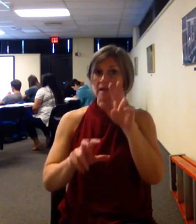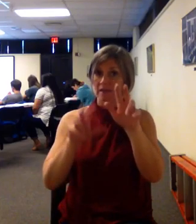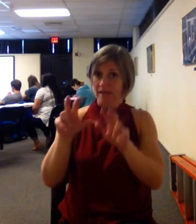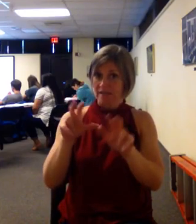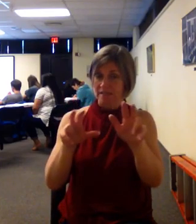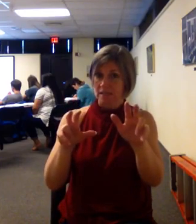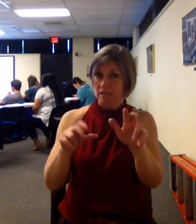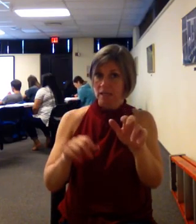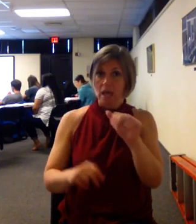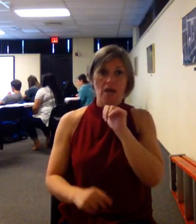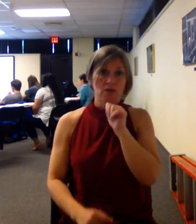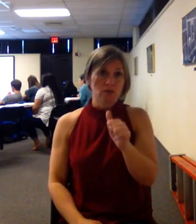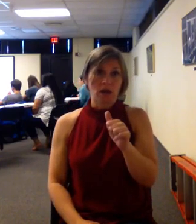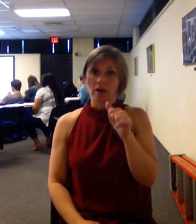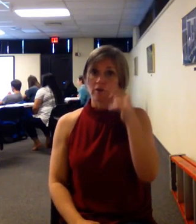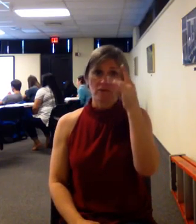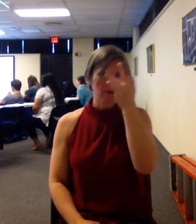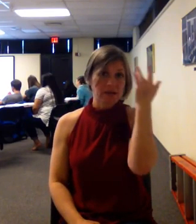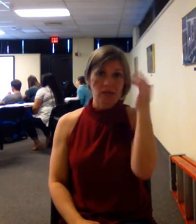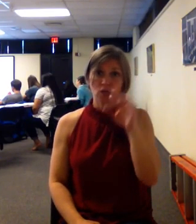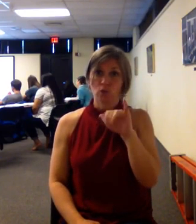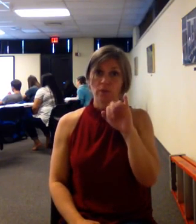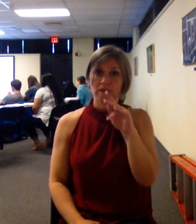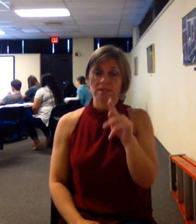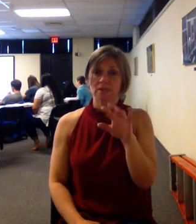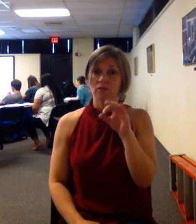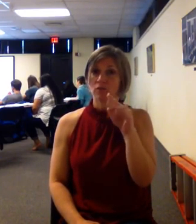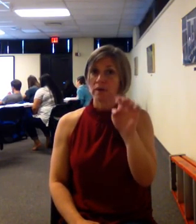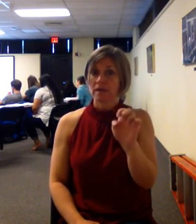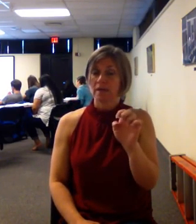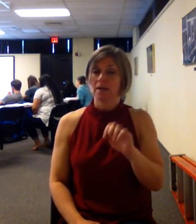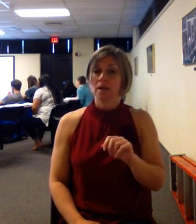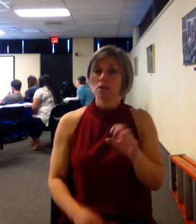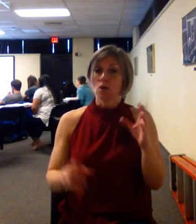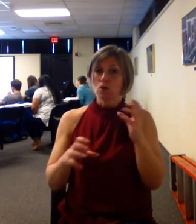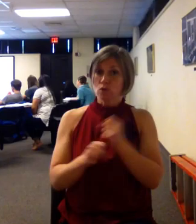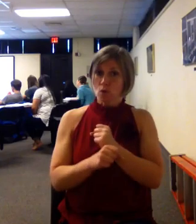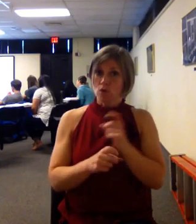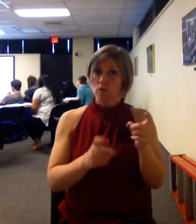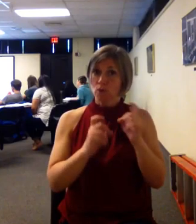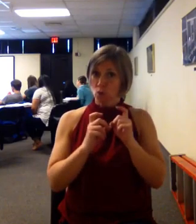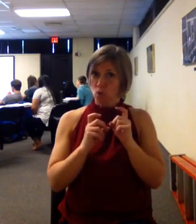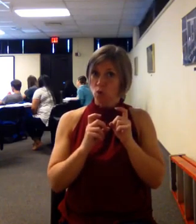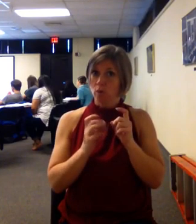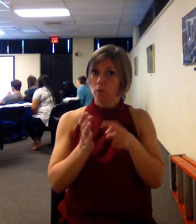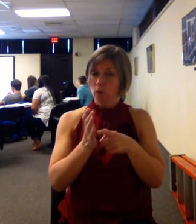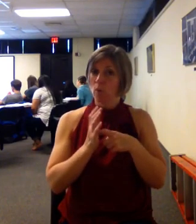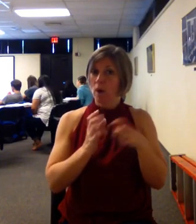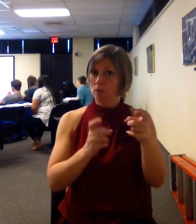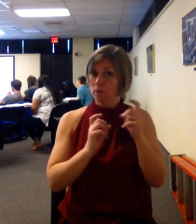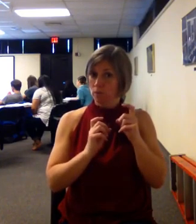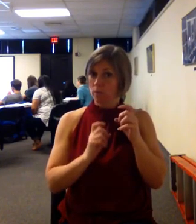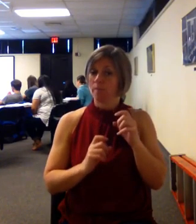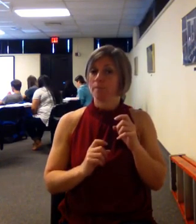your risk-free layer. So your total required return then in this type of a scenario to invest in Netflix would